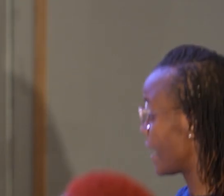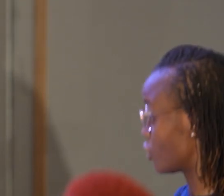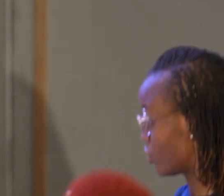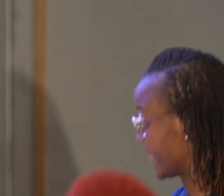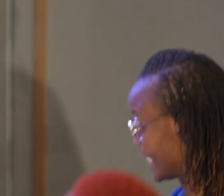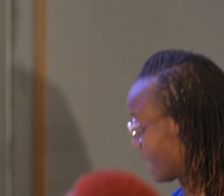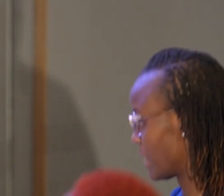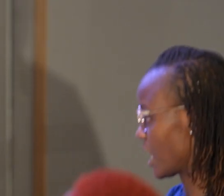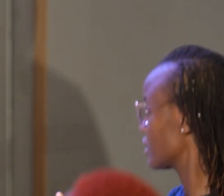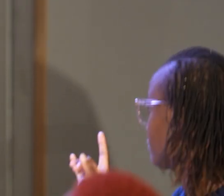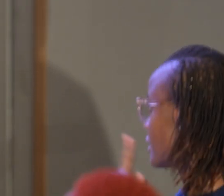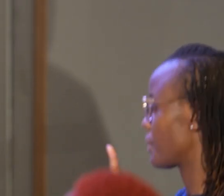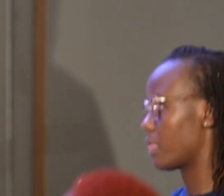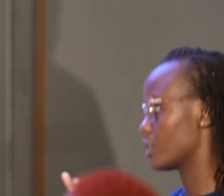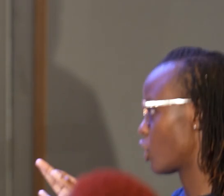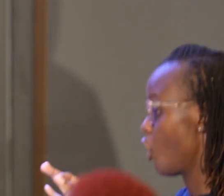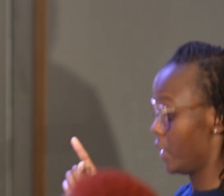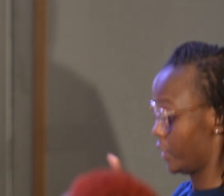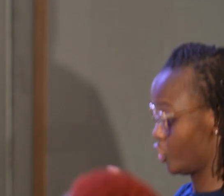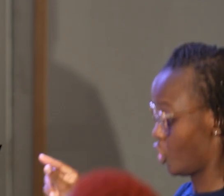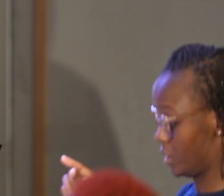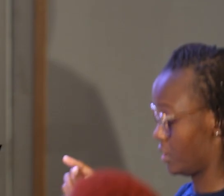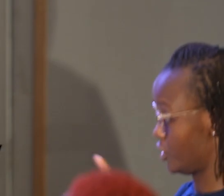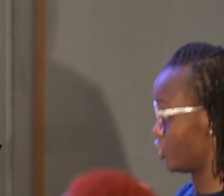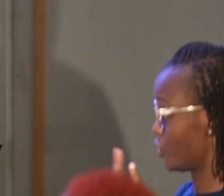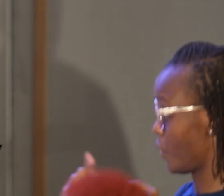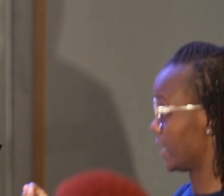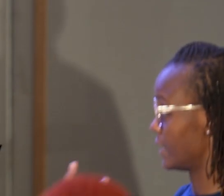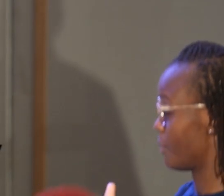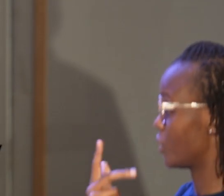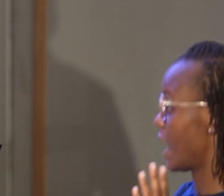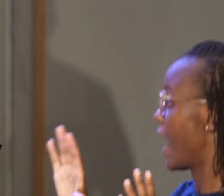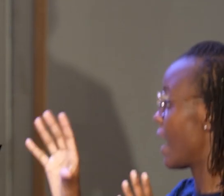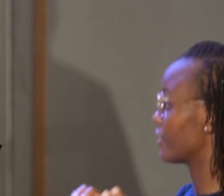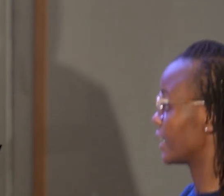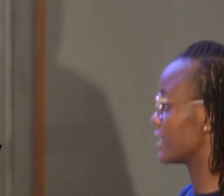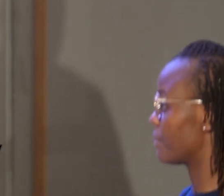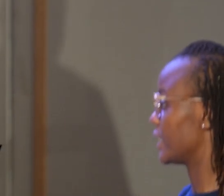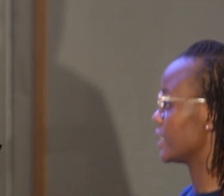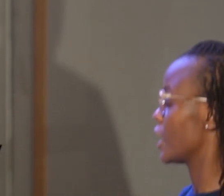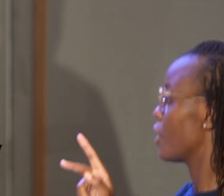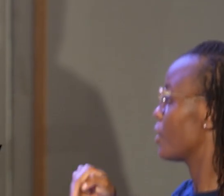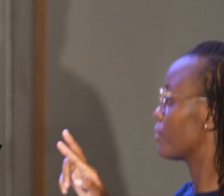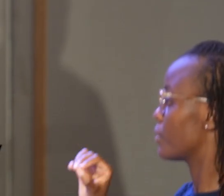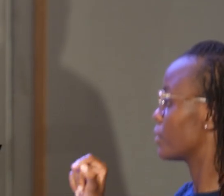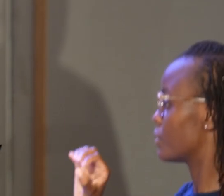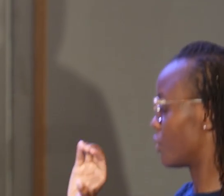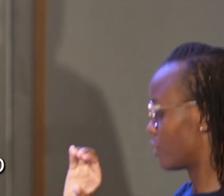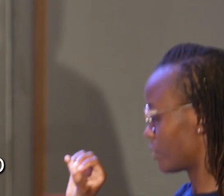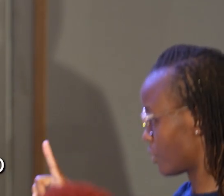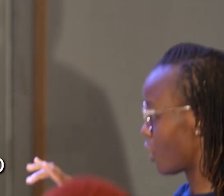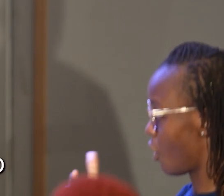mouthful. The short version of that instrument is African Disability Protocol, or